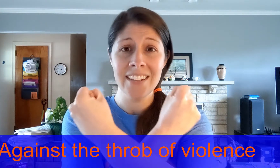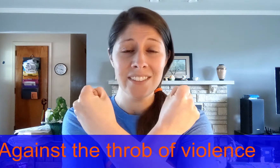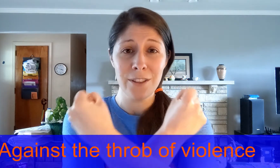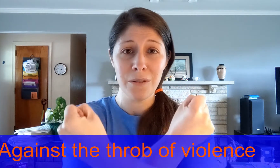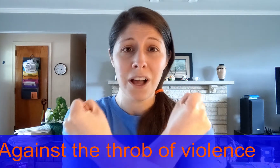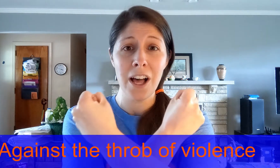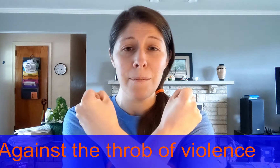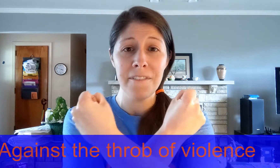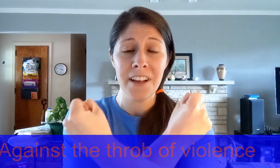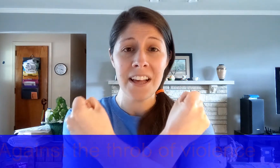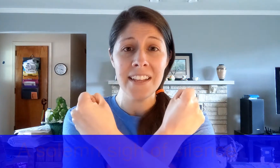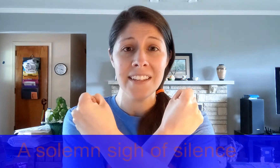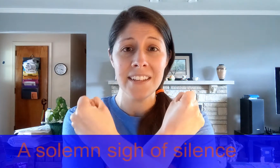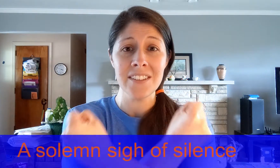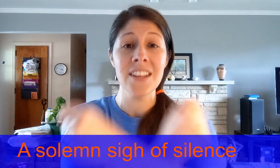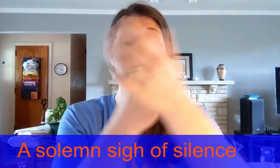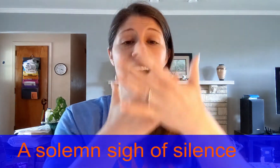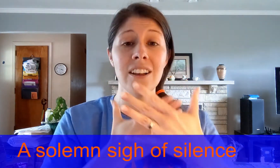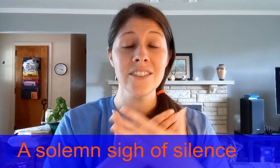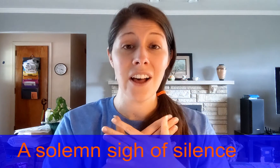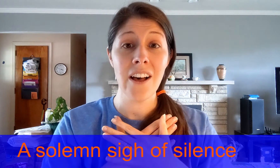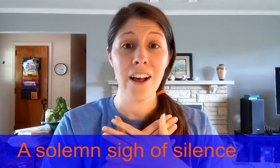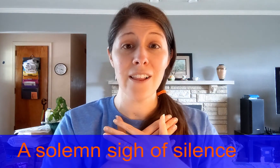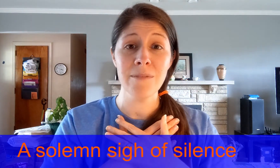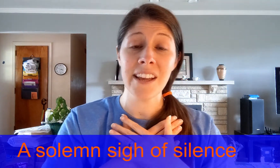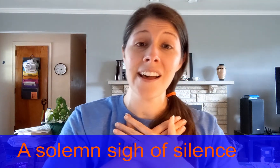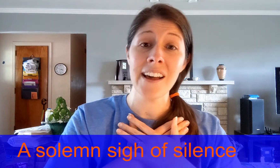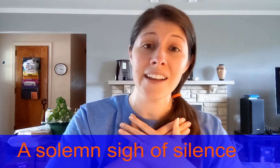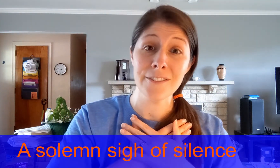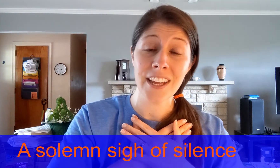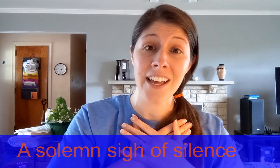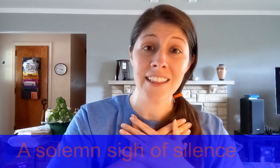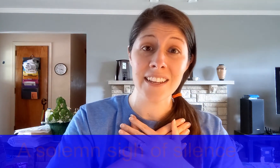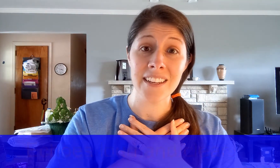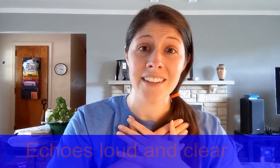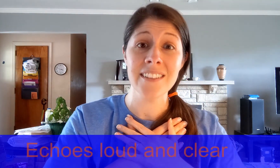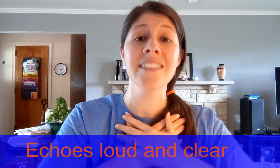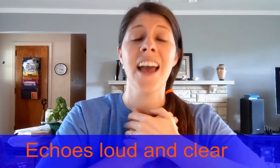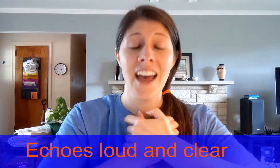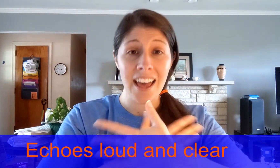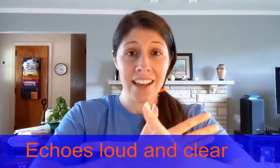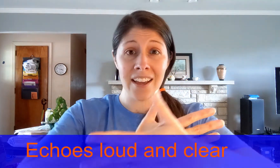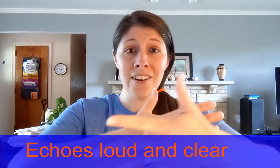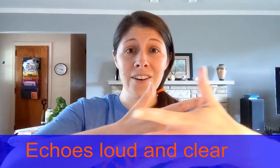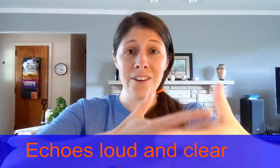Against the throb of violence, a solemn sigh of silence